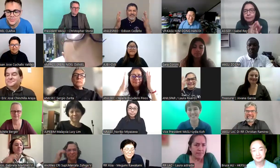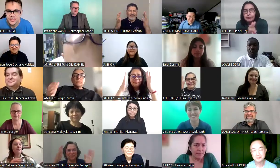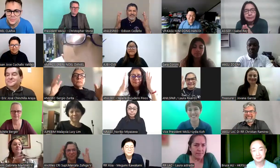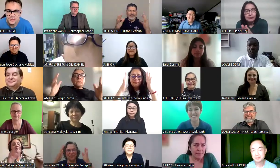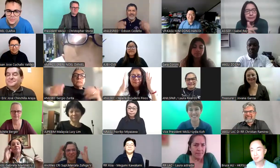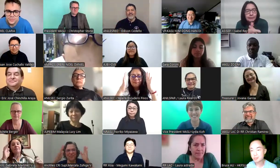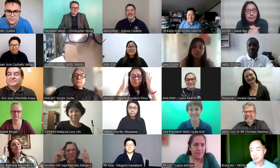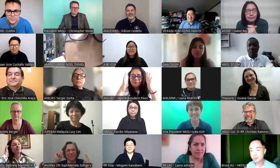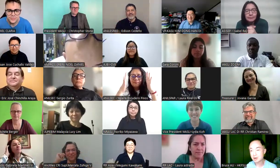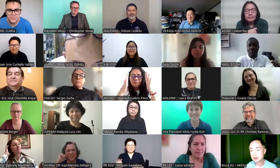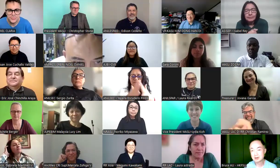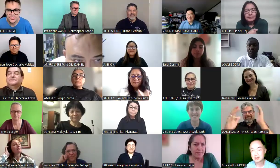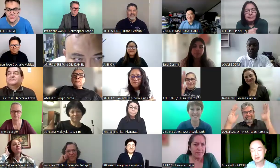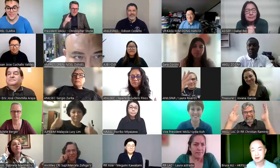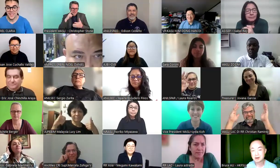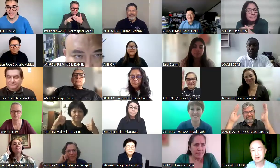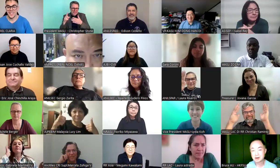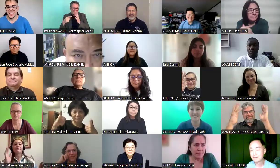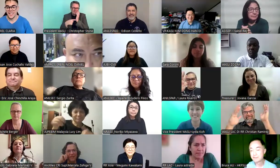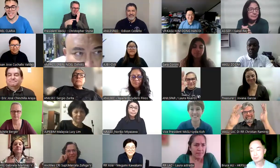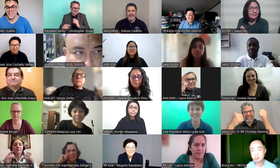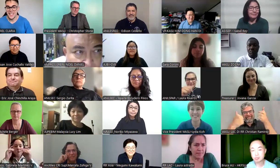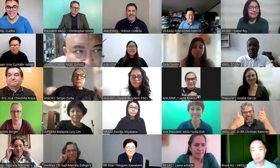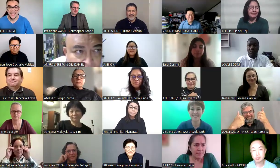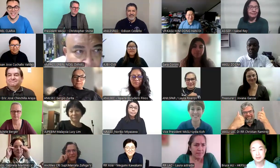Has somebody taken a photo? Yeah.